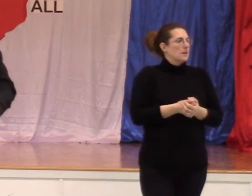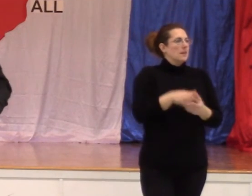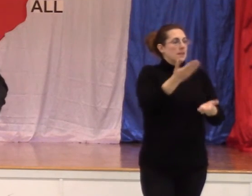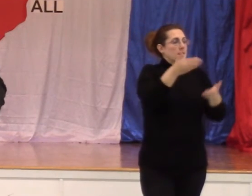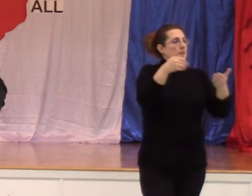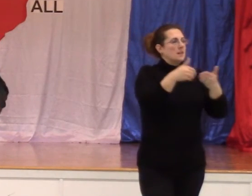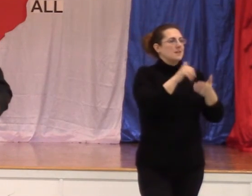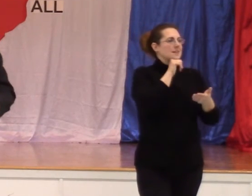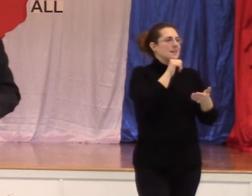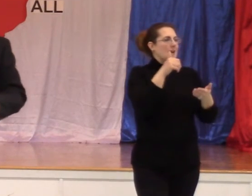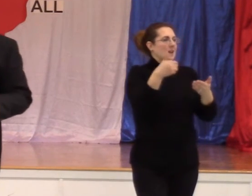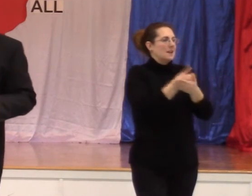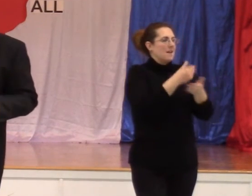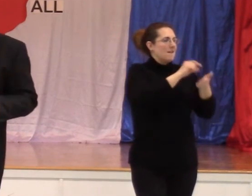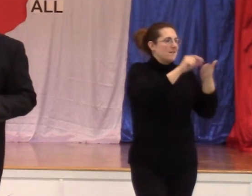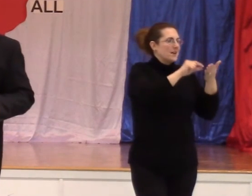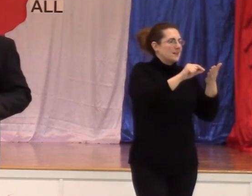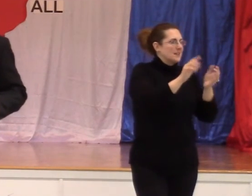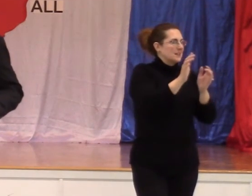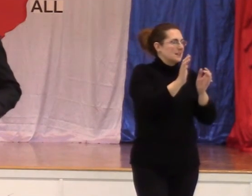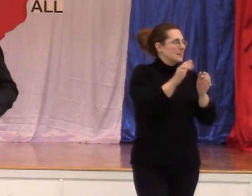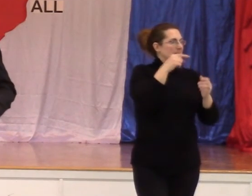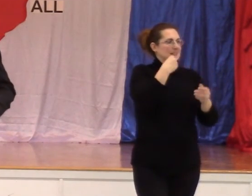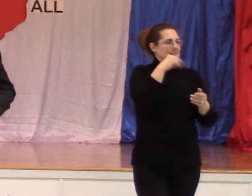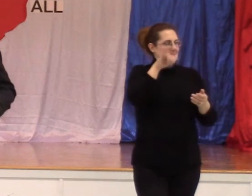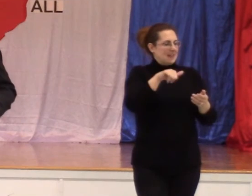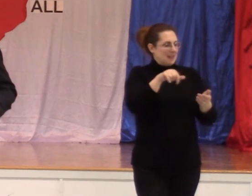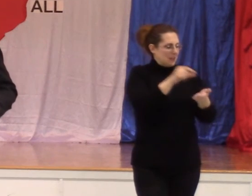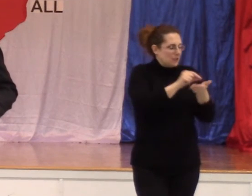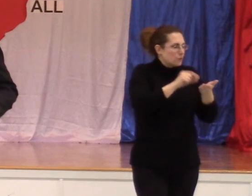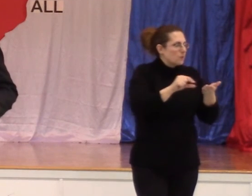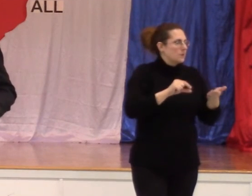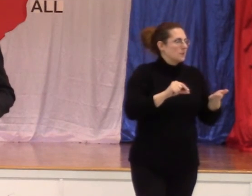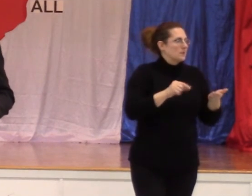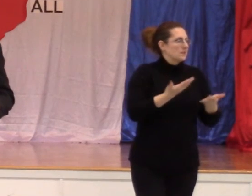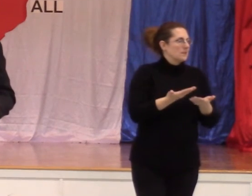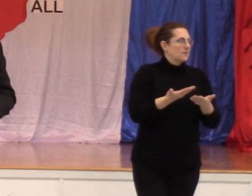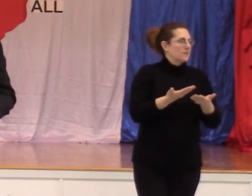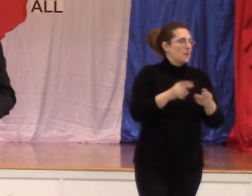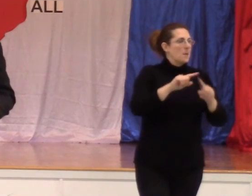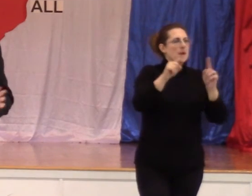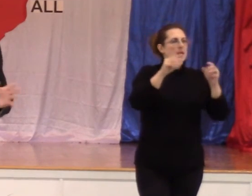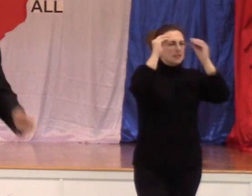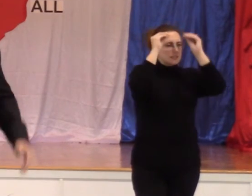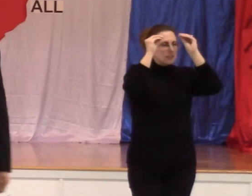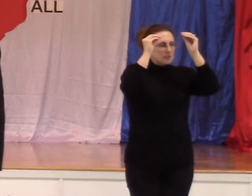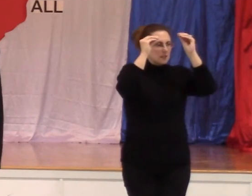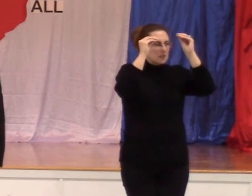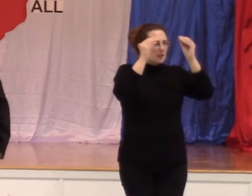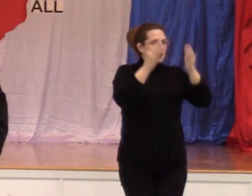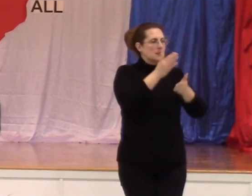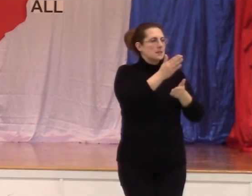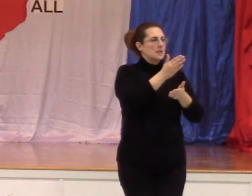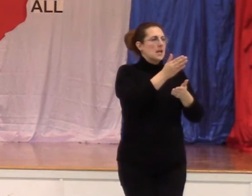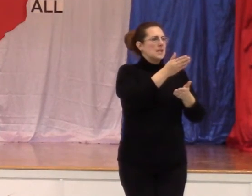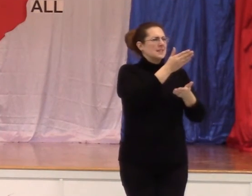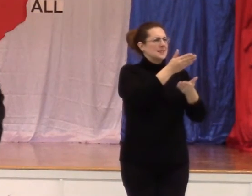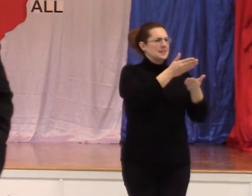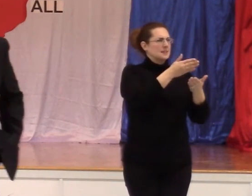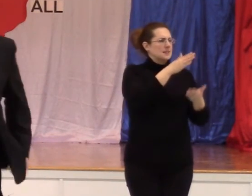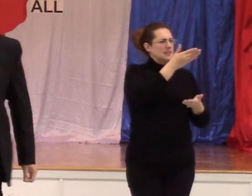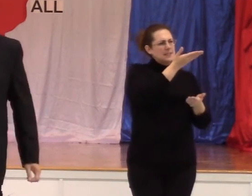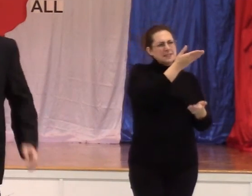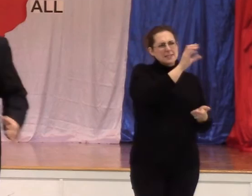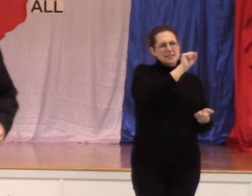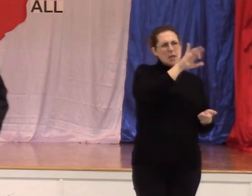Scripture to say, that's probably not a good thing to tell, right? But then the teaching came in called semi-Pelagianism, which said, well,